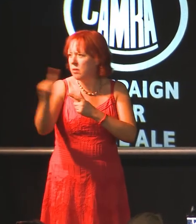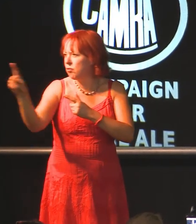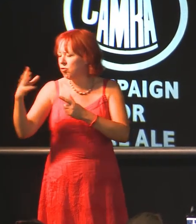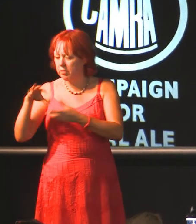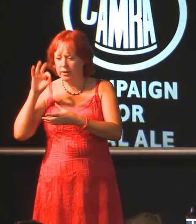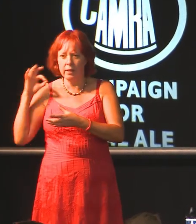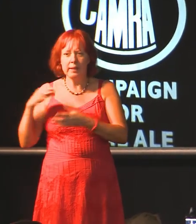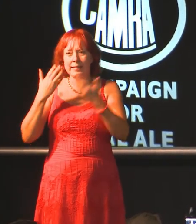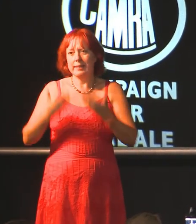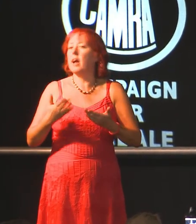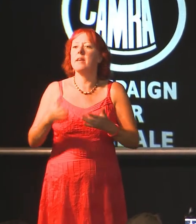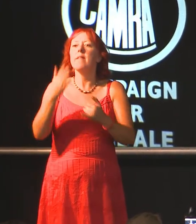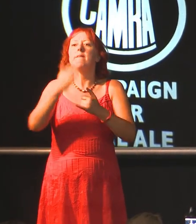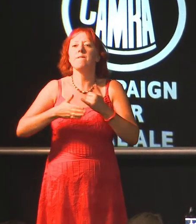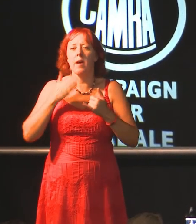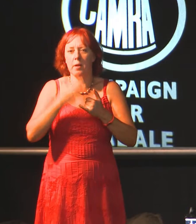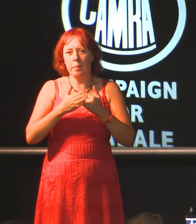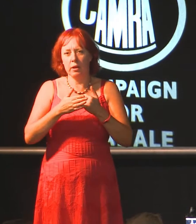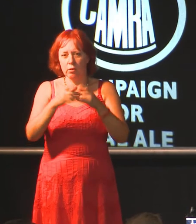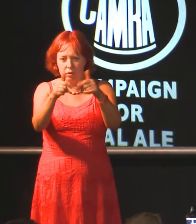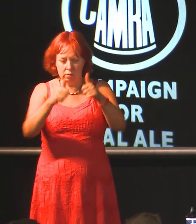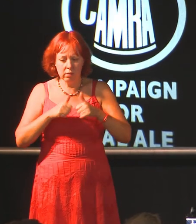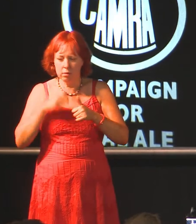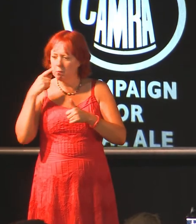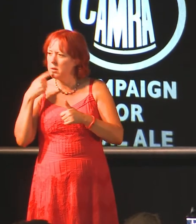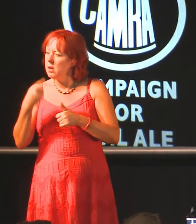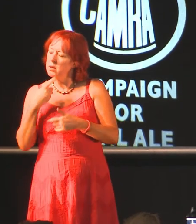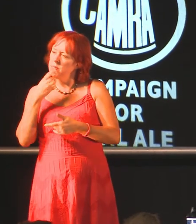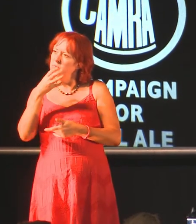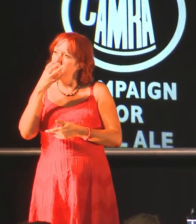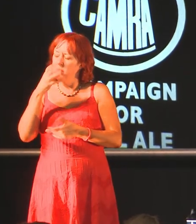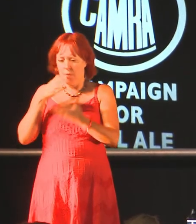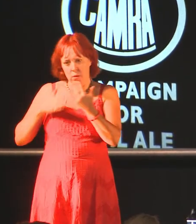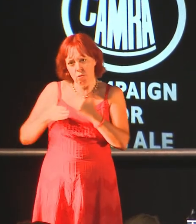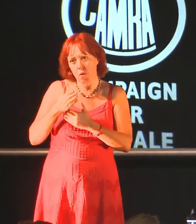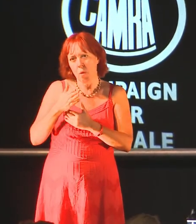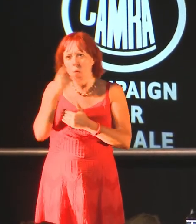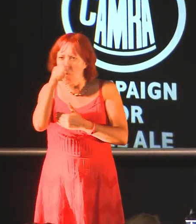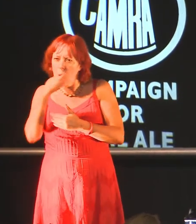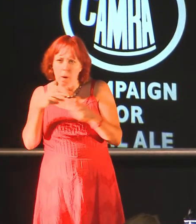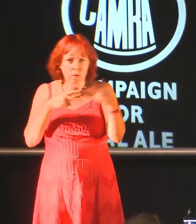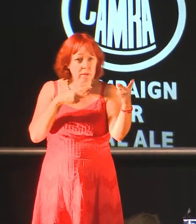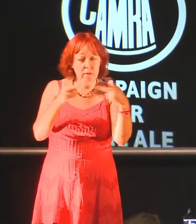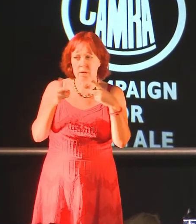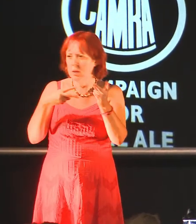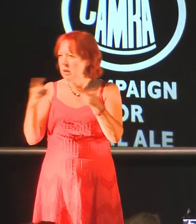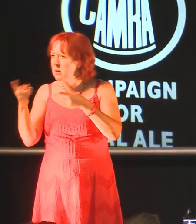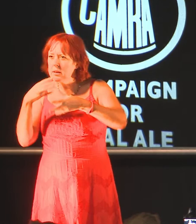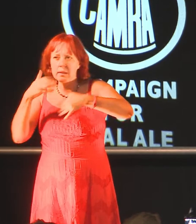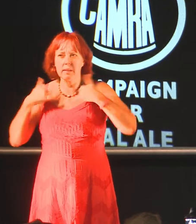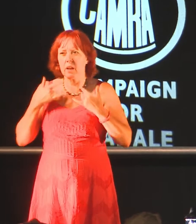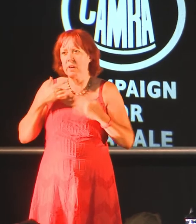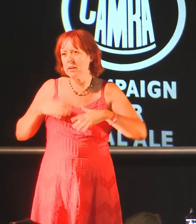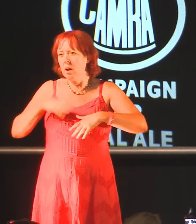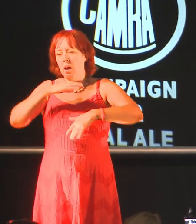country. Today, the final panels have been tasting the beers that came through all those exhilarating